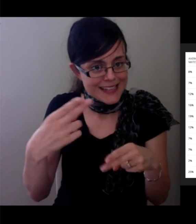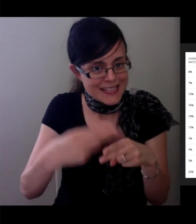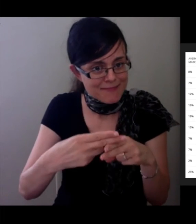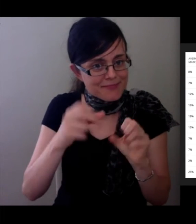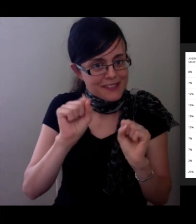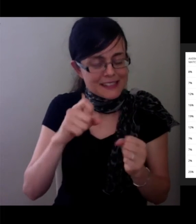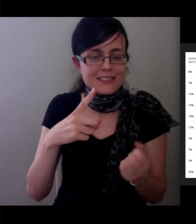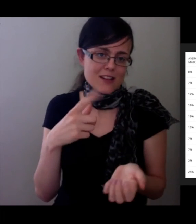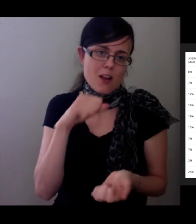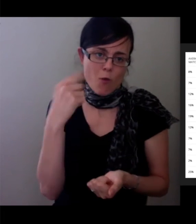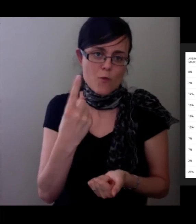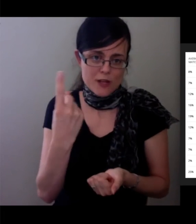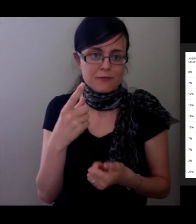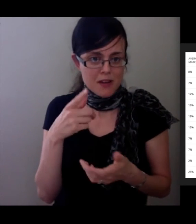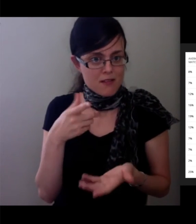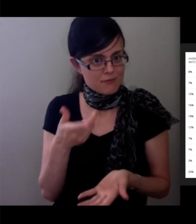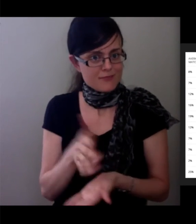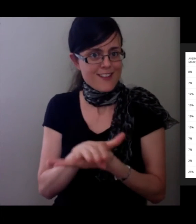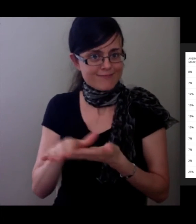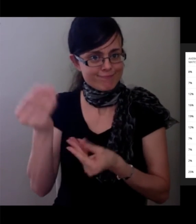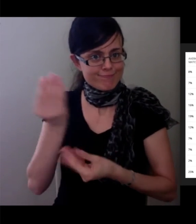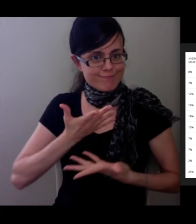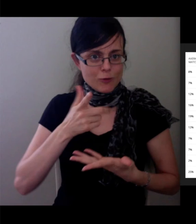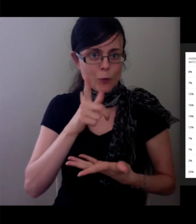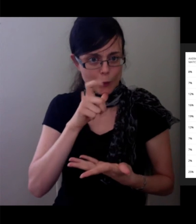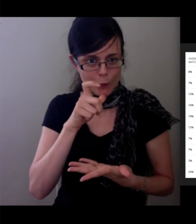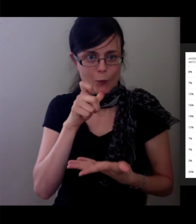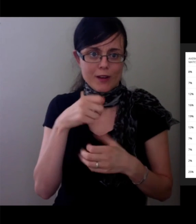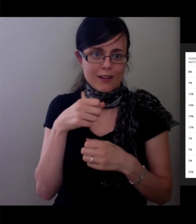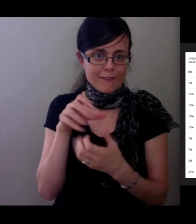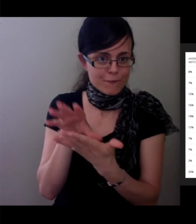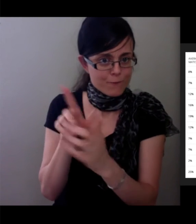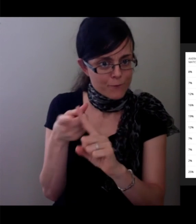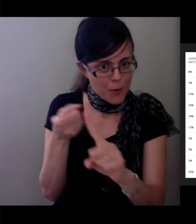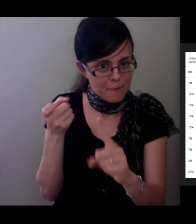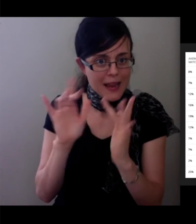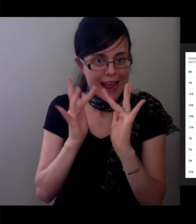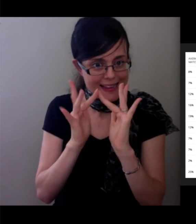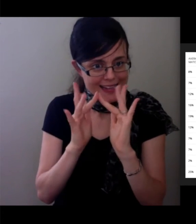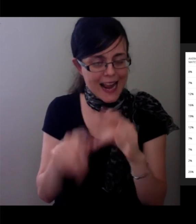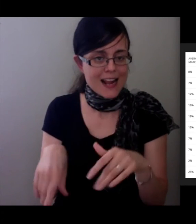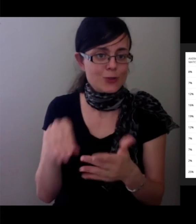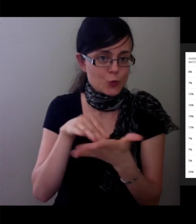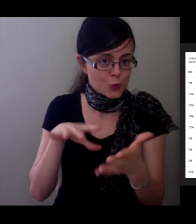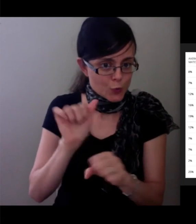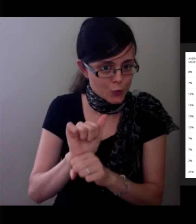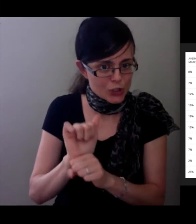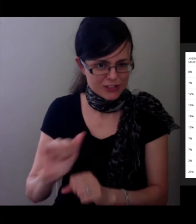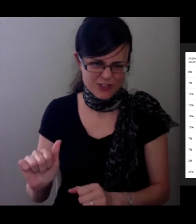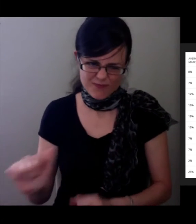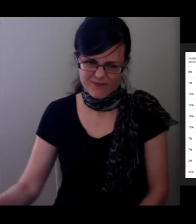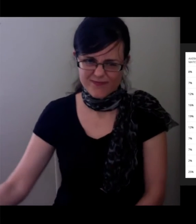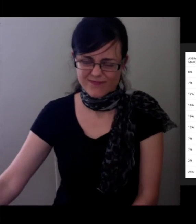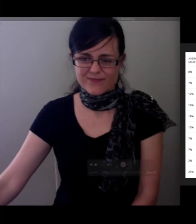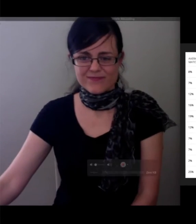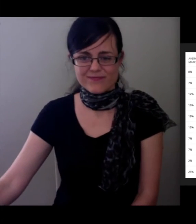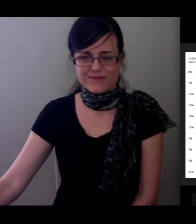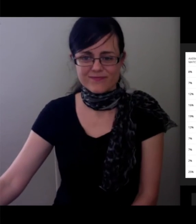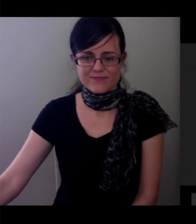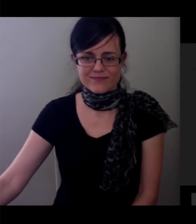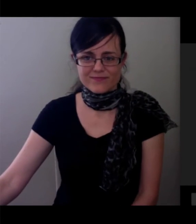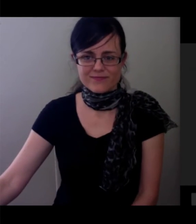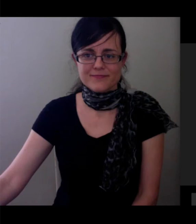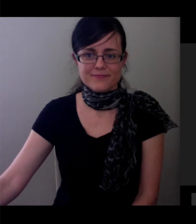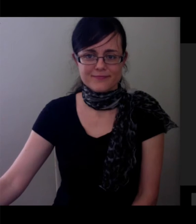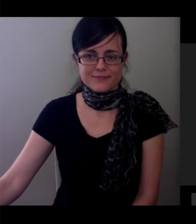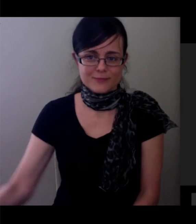the information from. Sometimes it gives you the information, not always, but sometimes it will show me where you copied the information from,